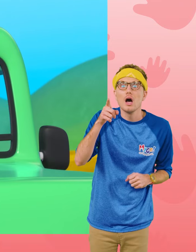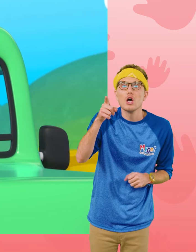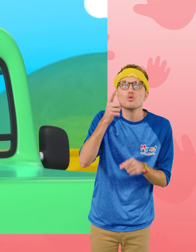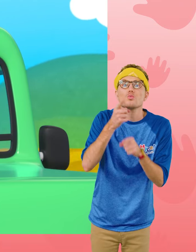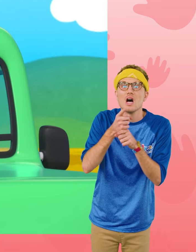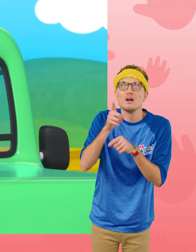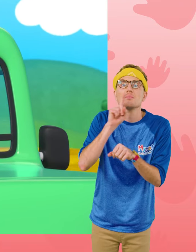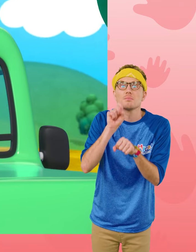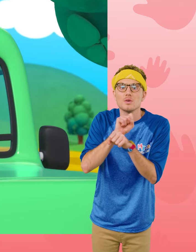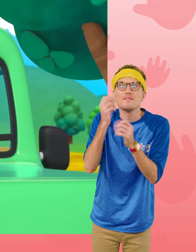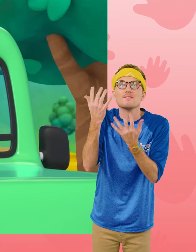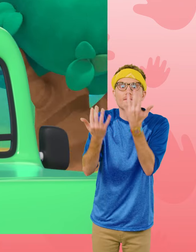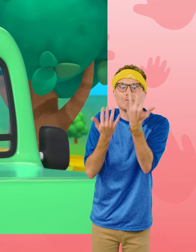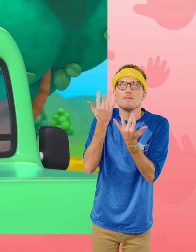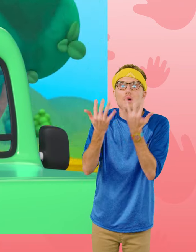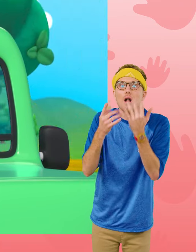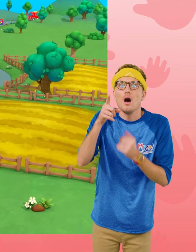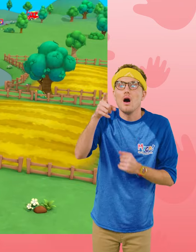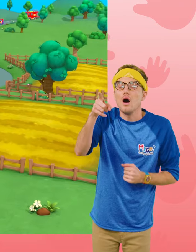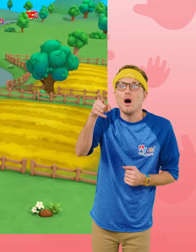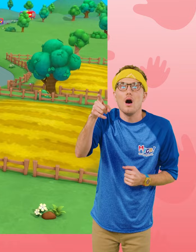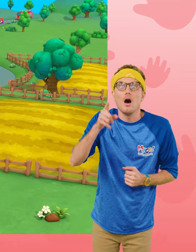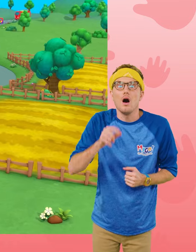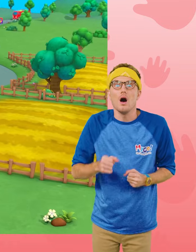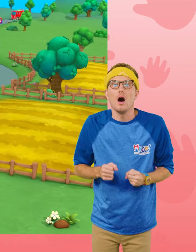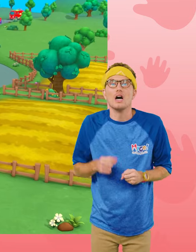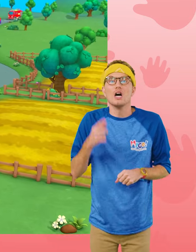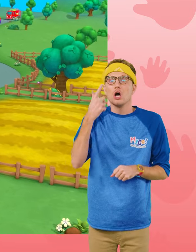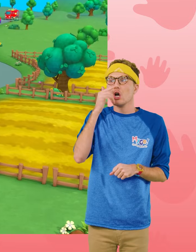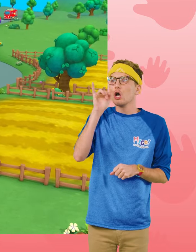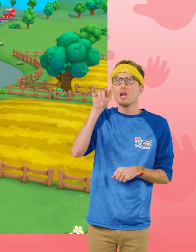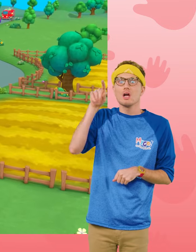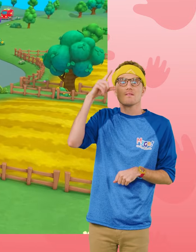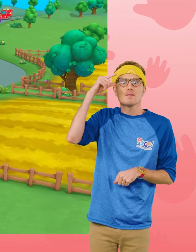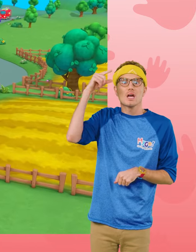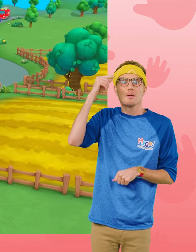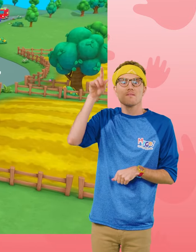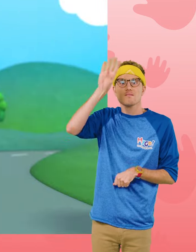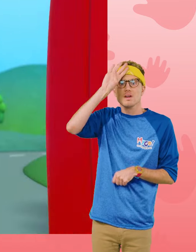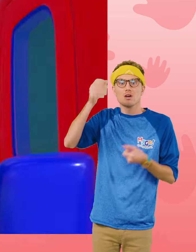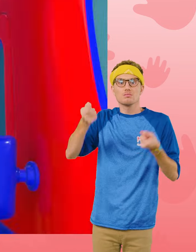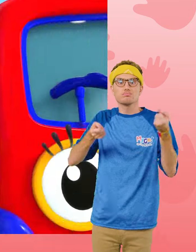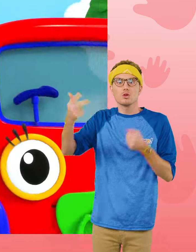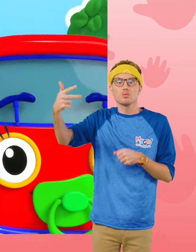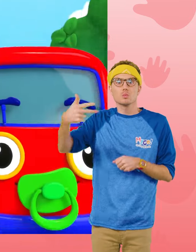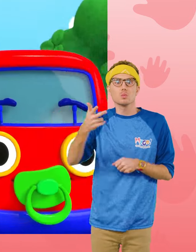You're right, Green! There's a fire! It looks like Fiona Fire Truck is on her way!